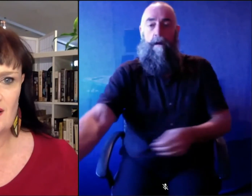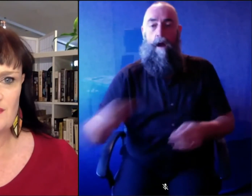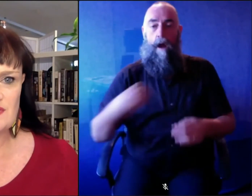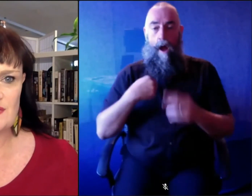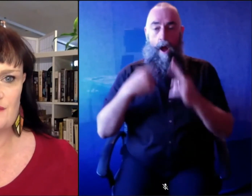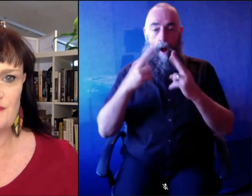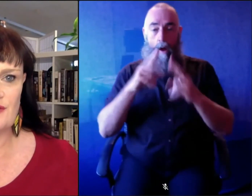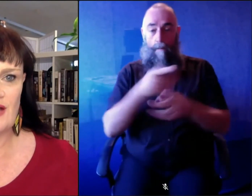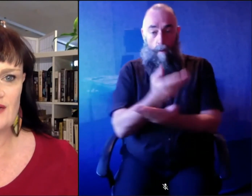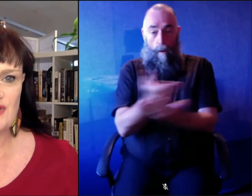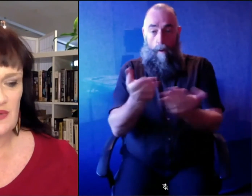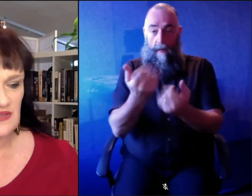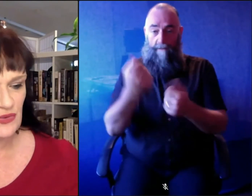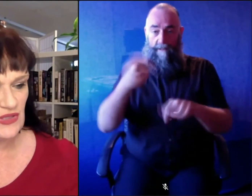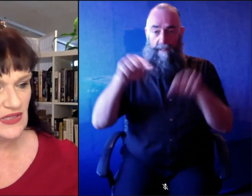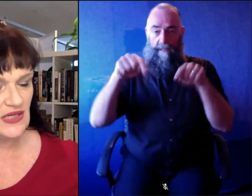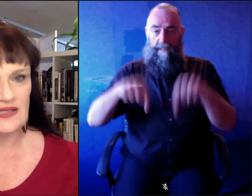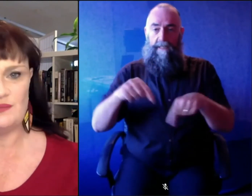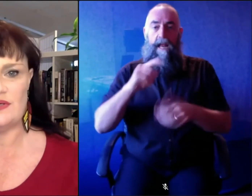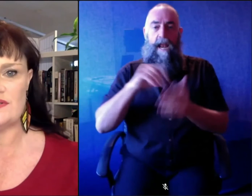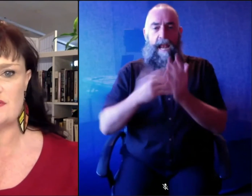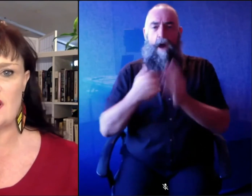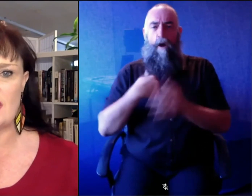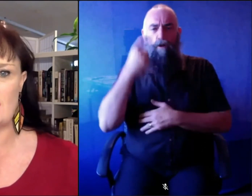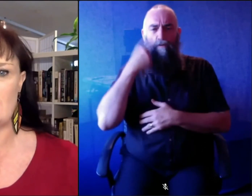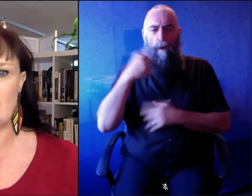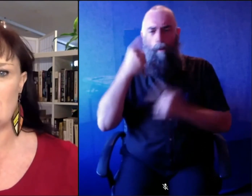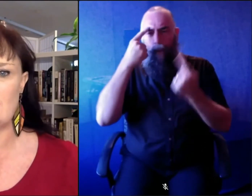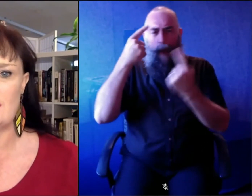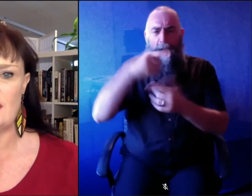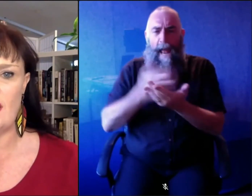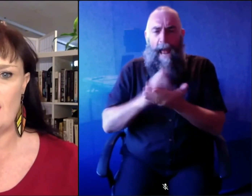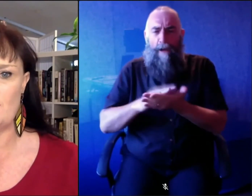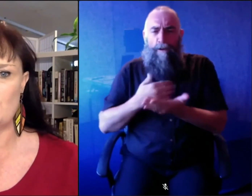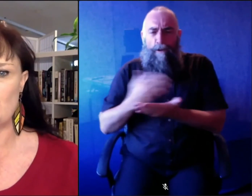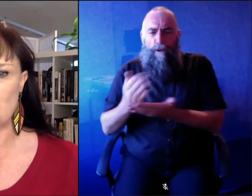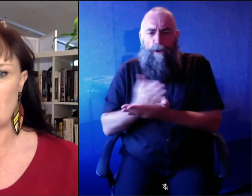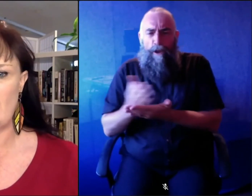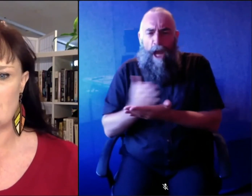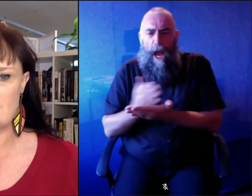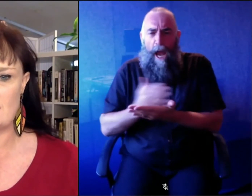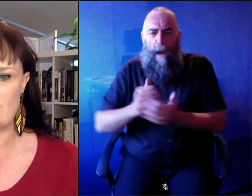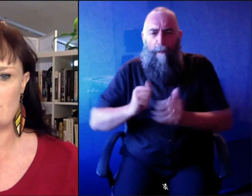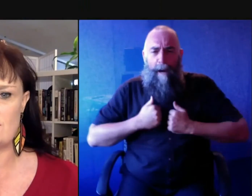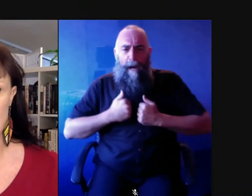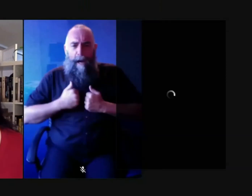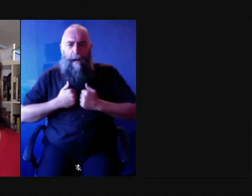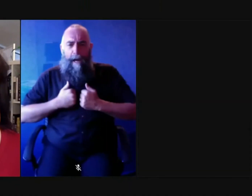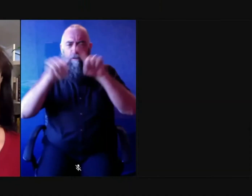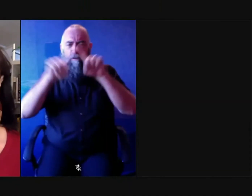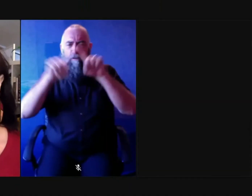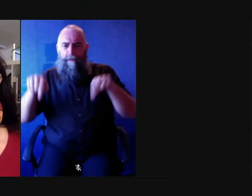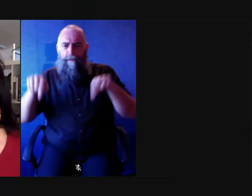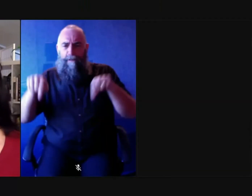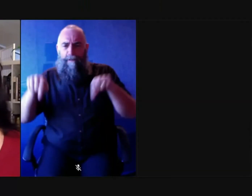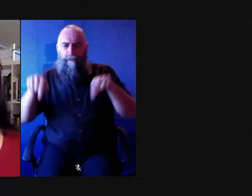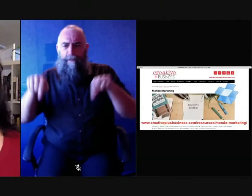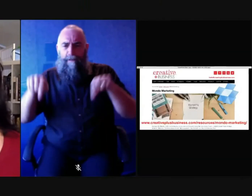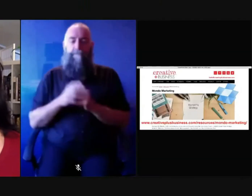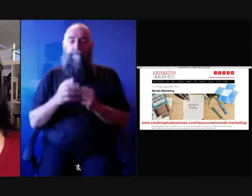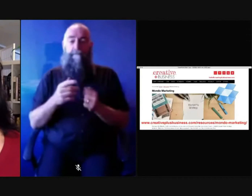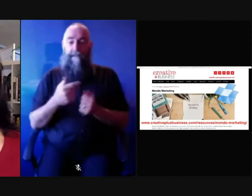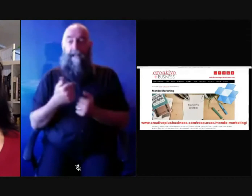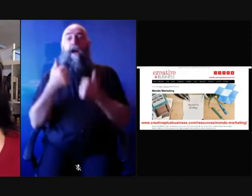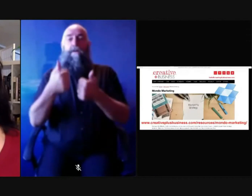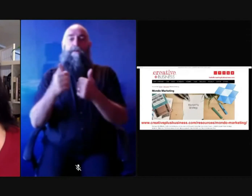And I'm just going to figure out how to share my screen again because I am good at technology.